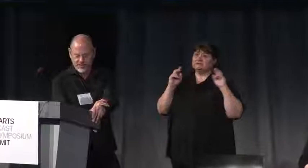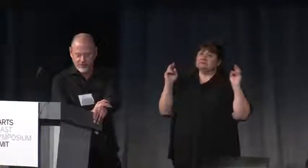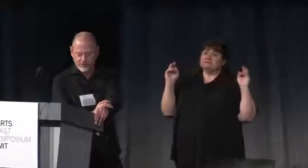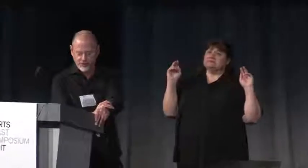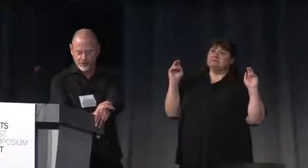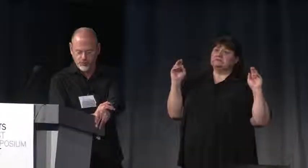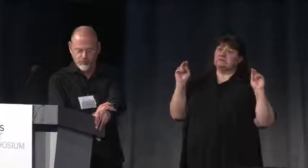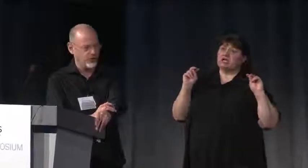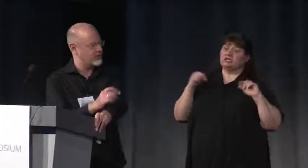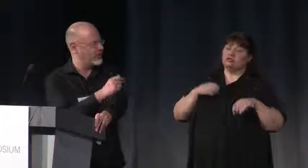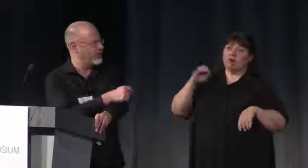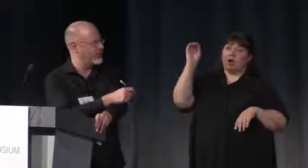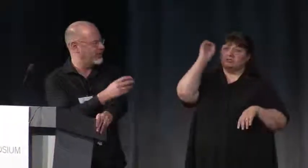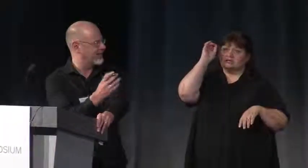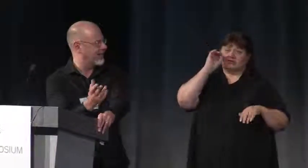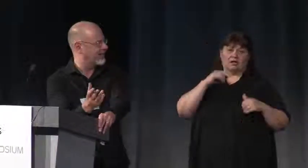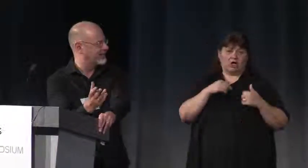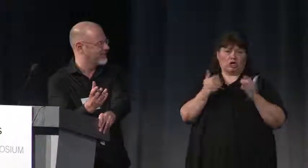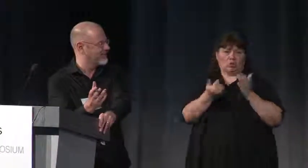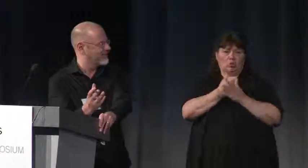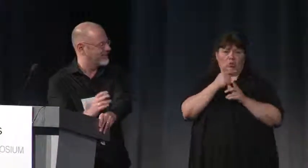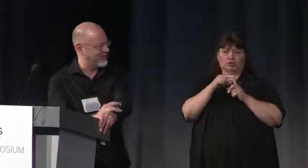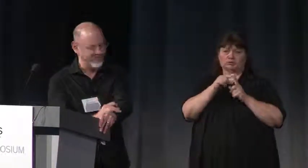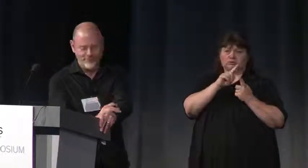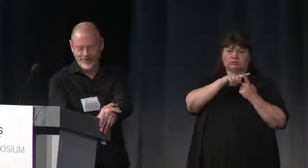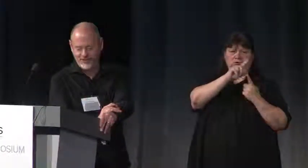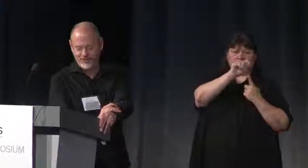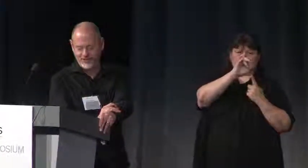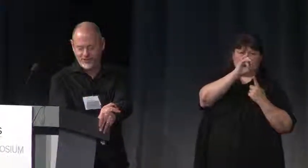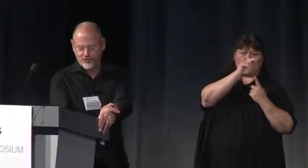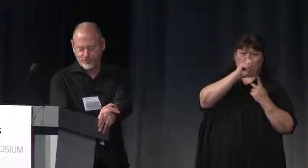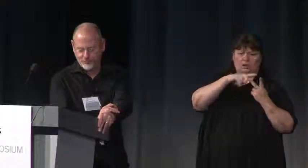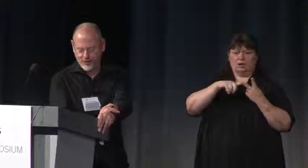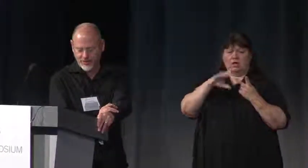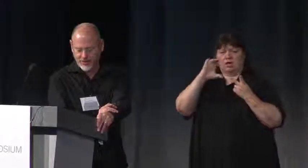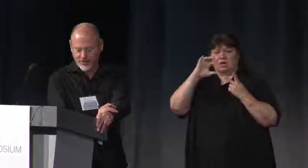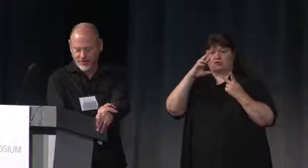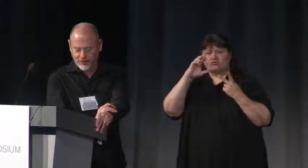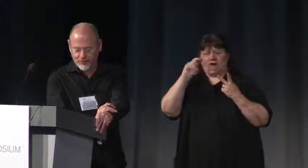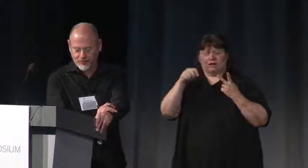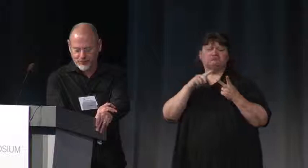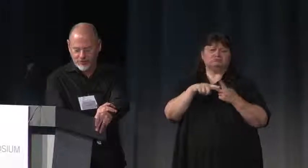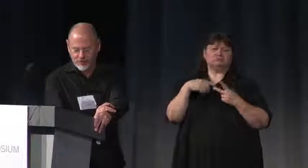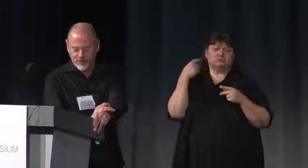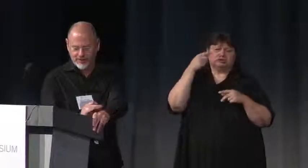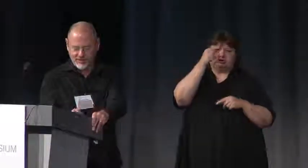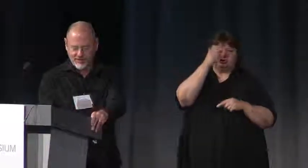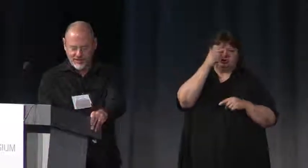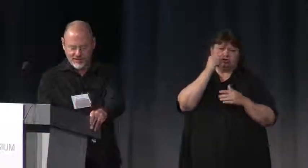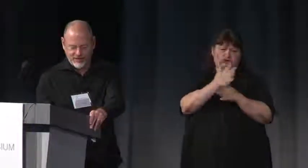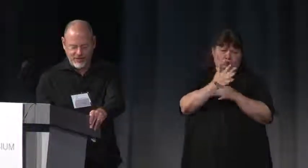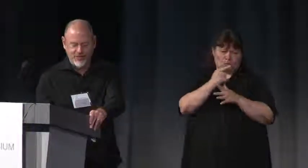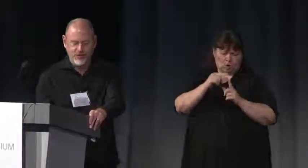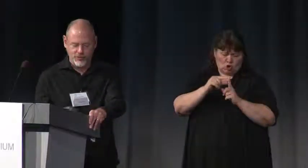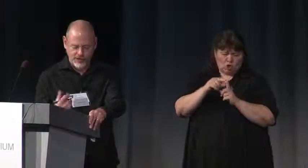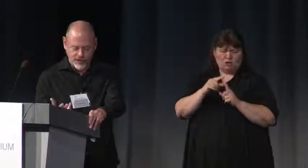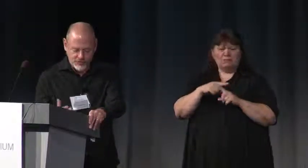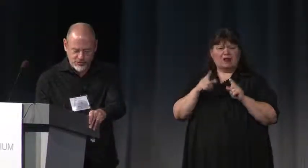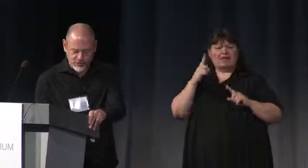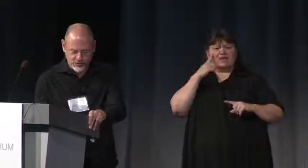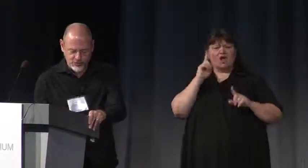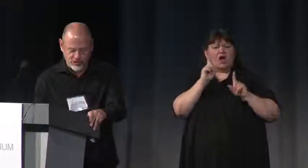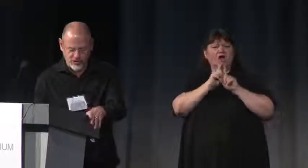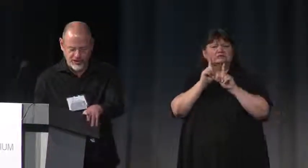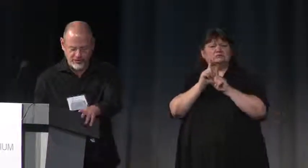which I guess I learned new words for, tone and Klang, right, in the German. But I think what's